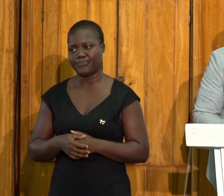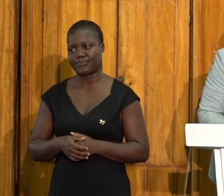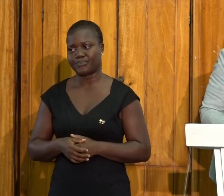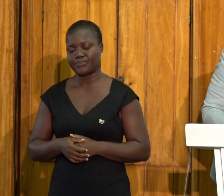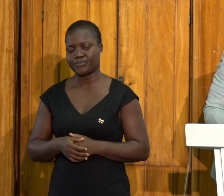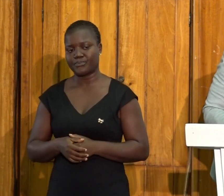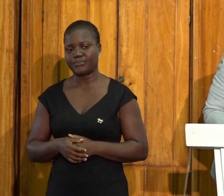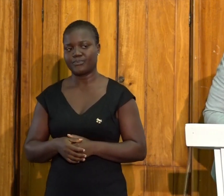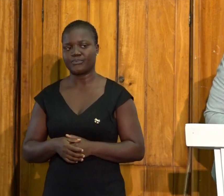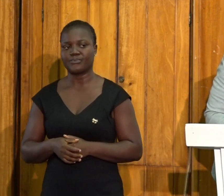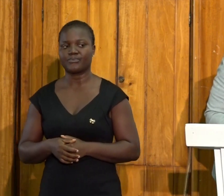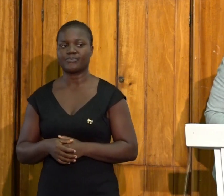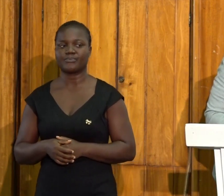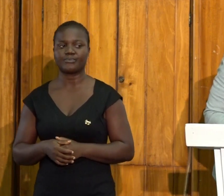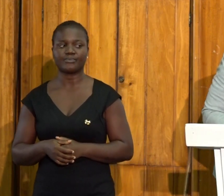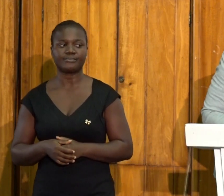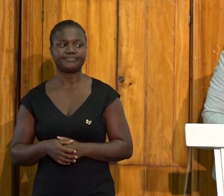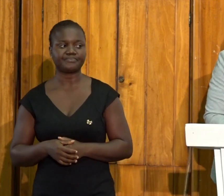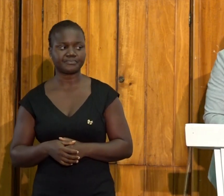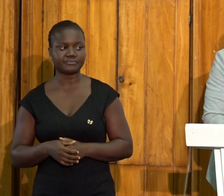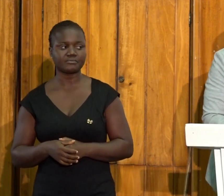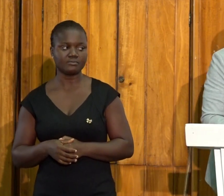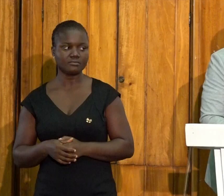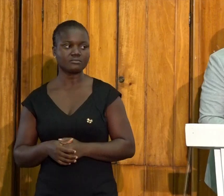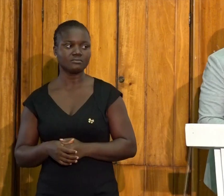chatbot. Next slide.